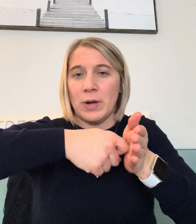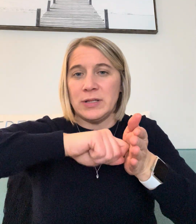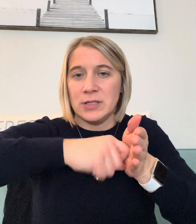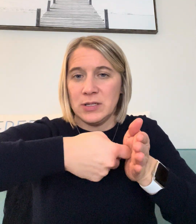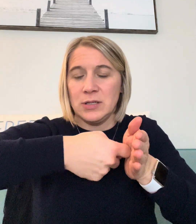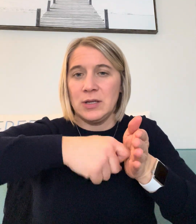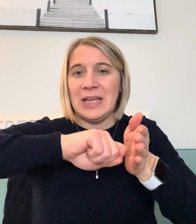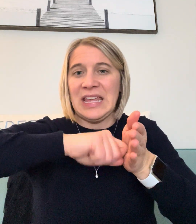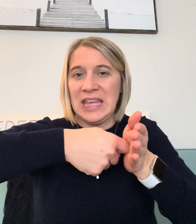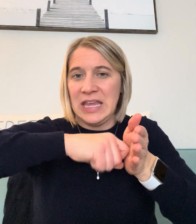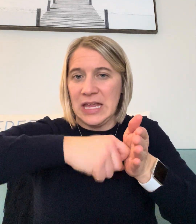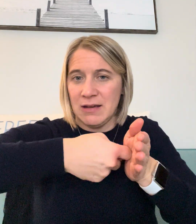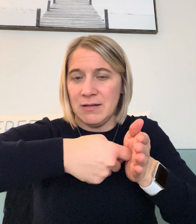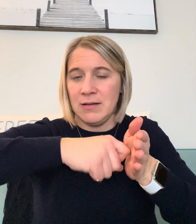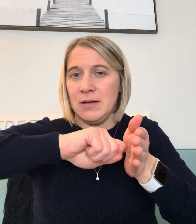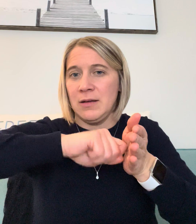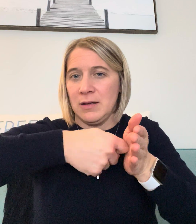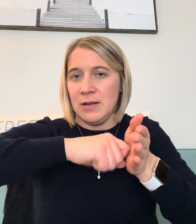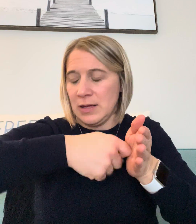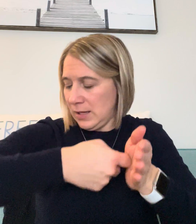twice. Key.